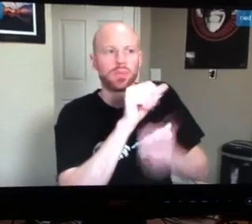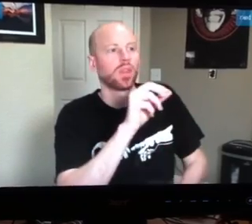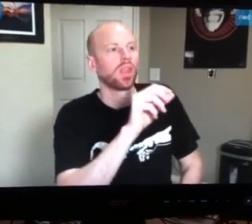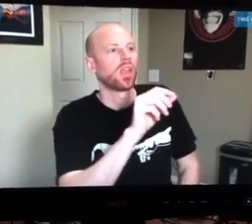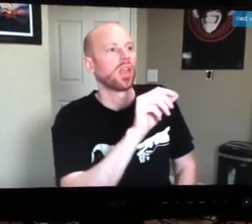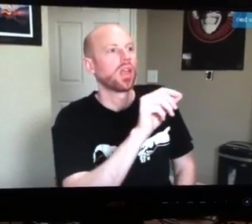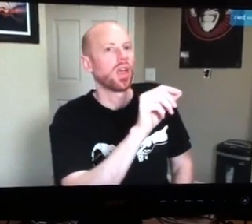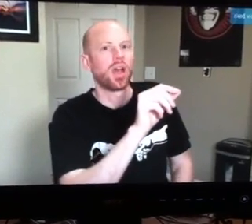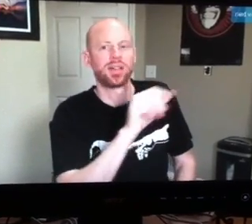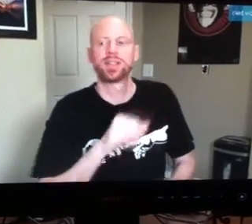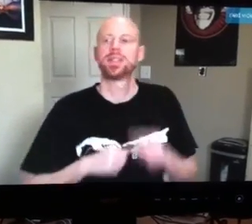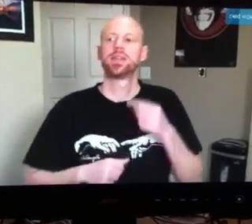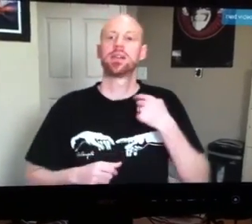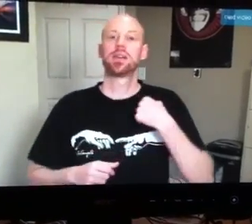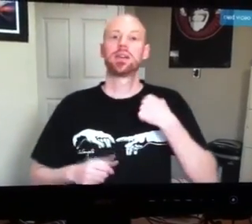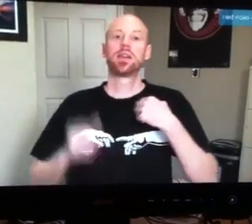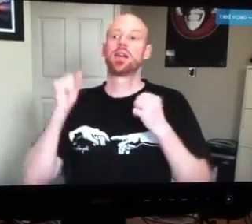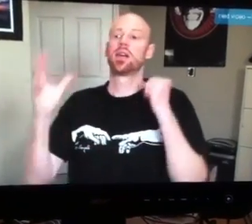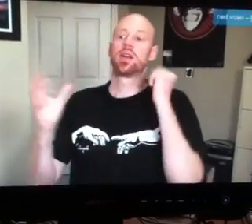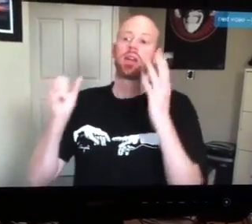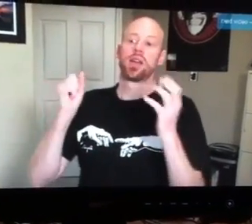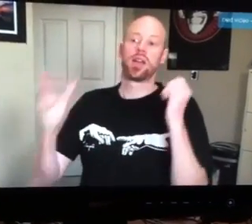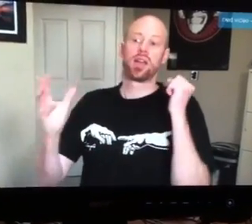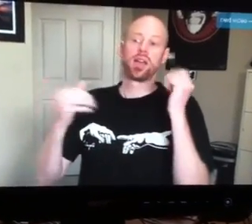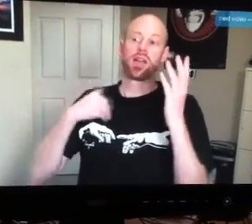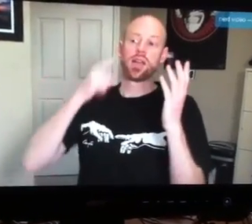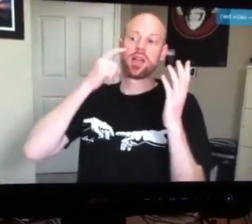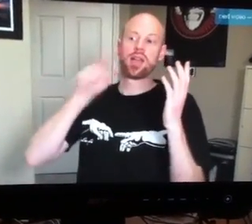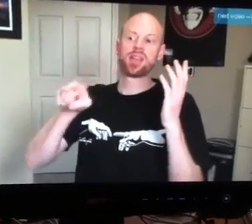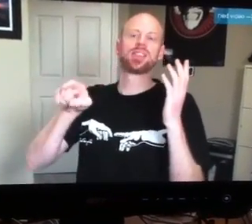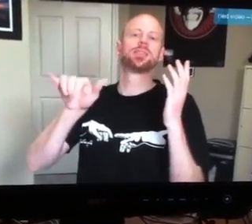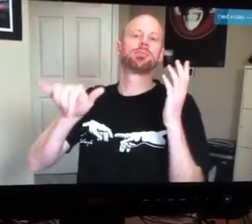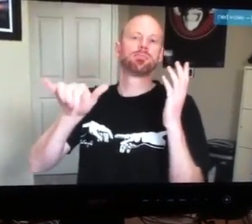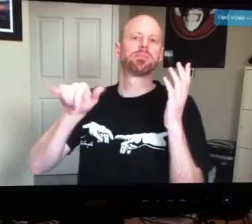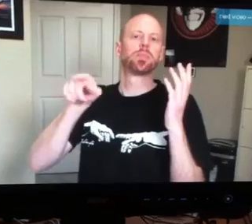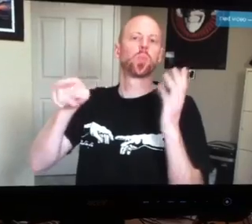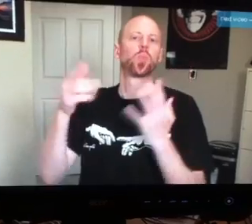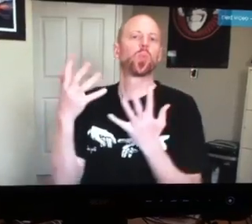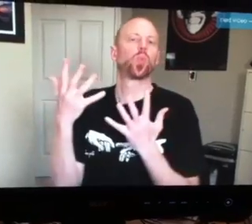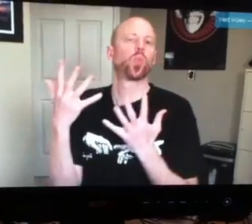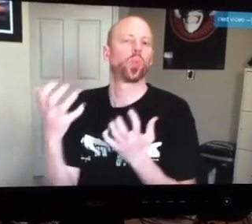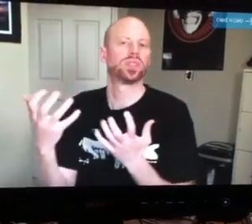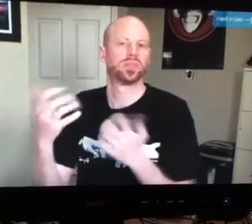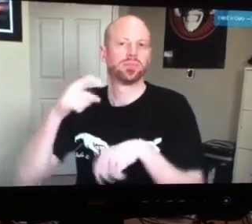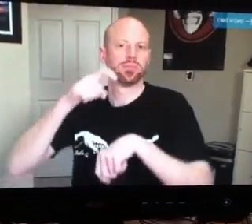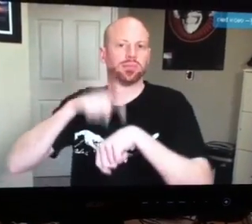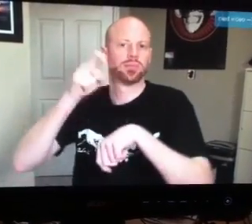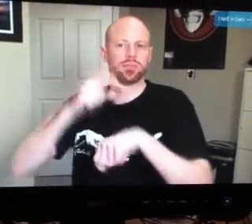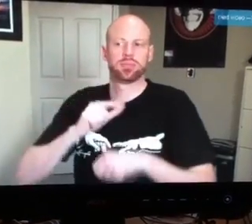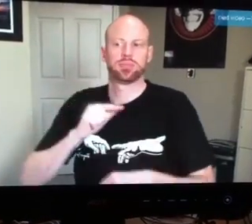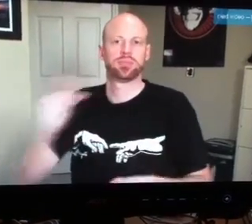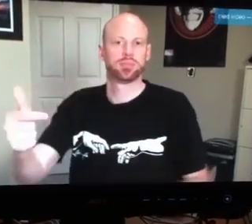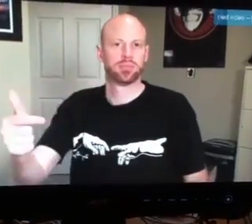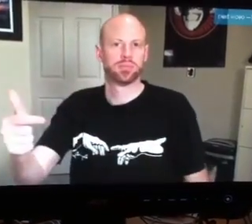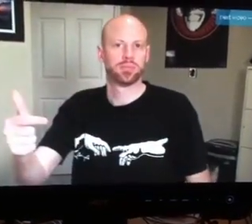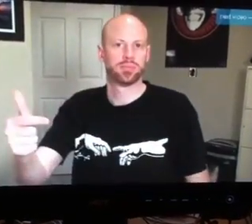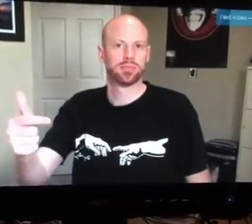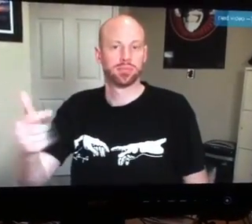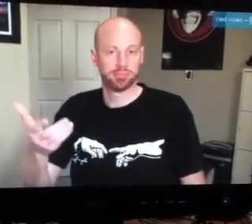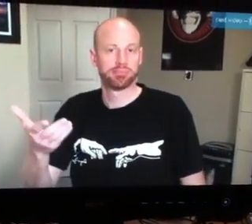And if they continue to leave their hands up, that means that they're trying to get a word in, and that the speaker should know that, and that it's time to